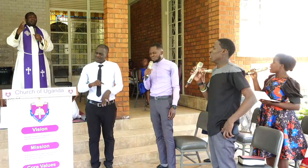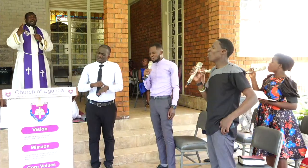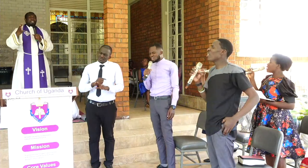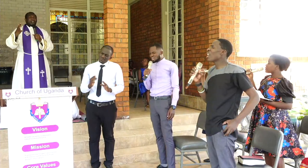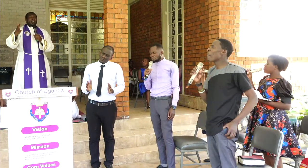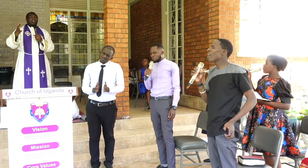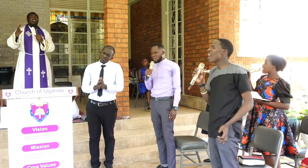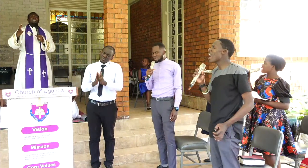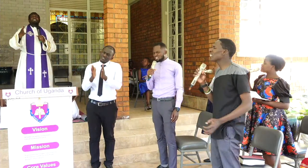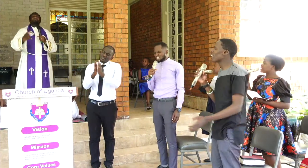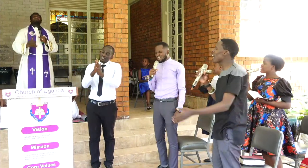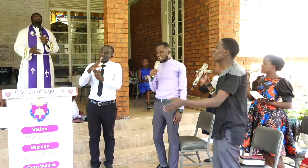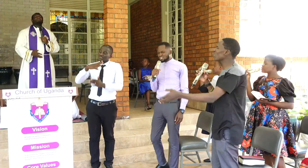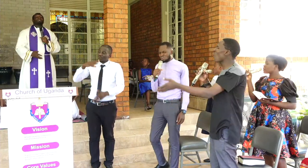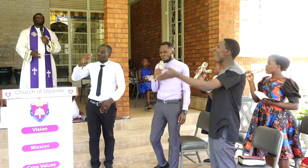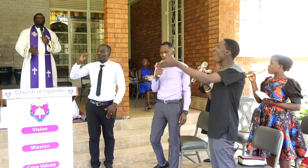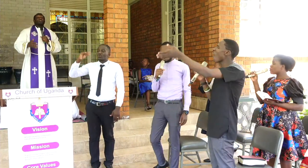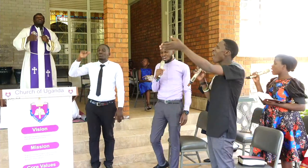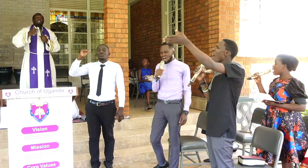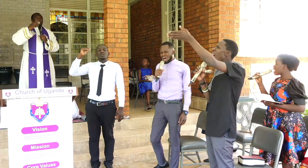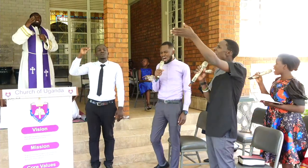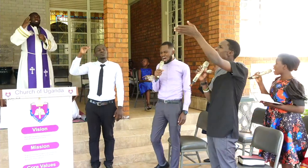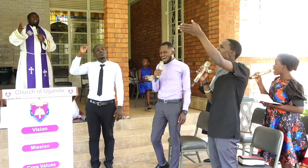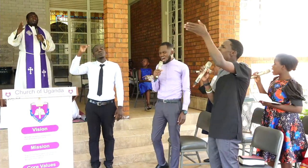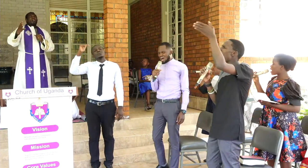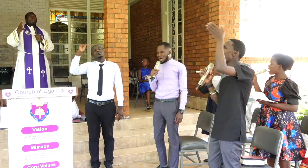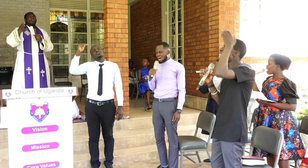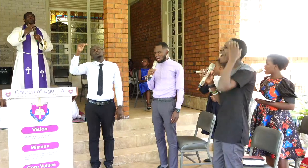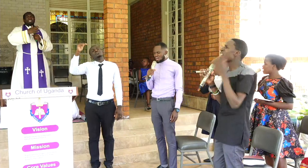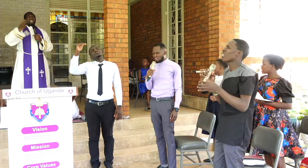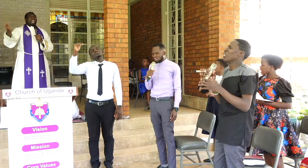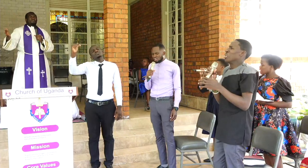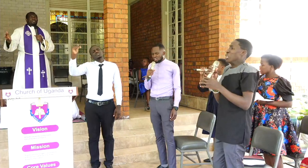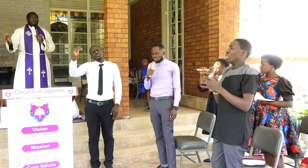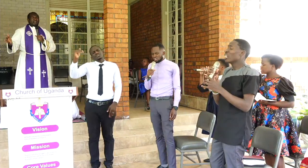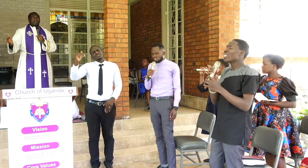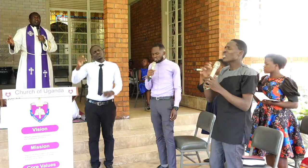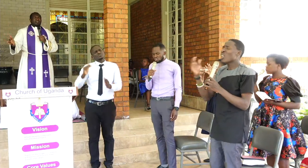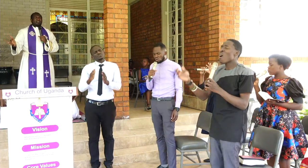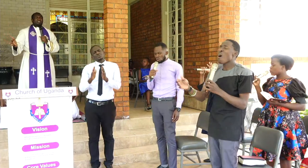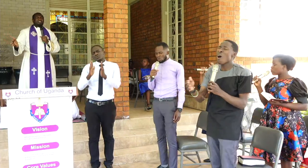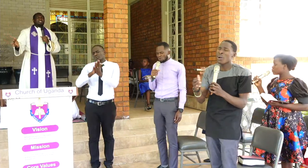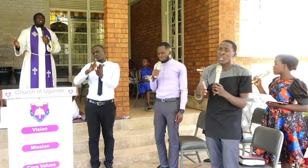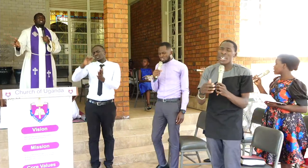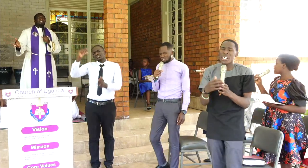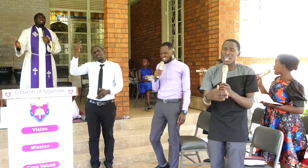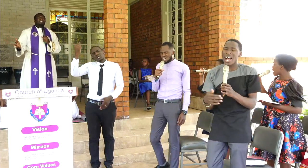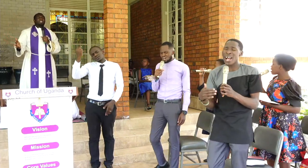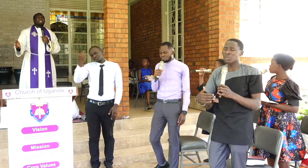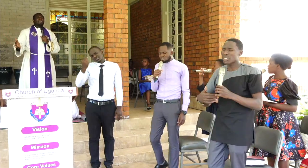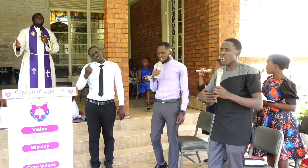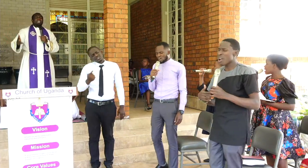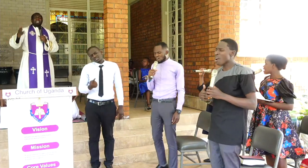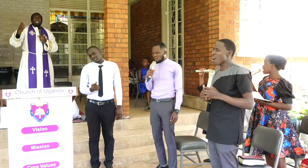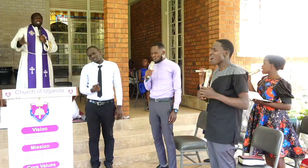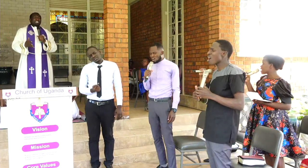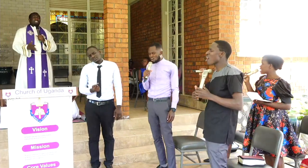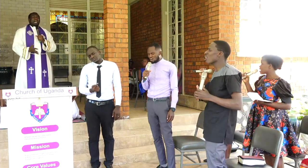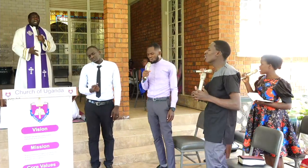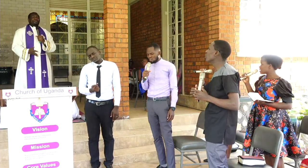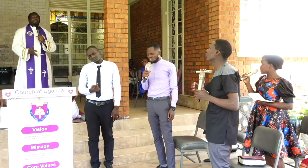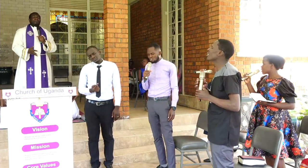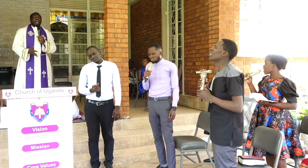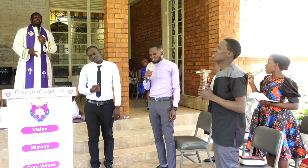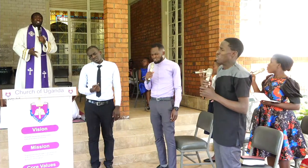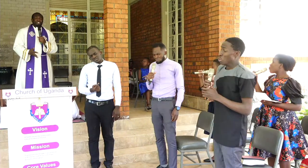in Rwanda. When the praises go up. His glory everywhere. His glory comes down. In